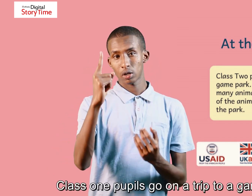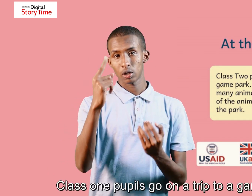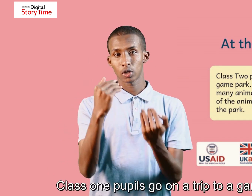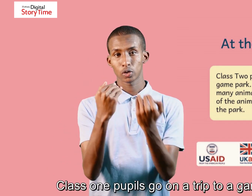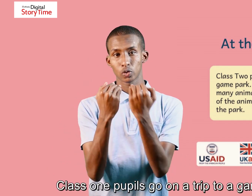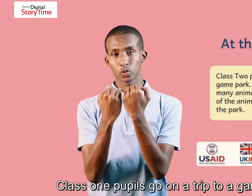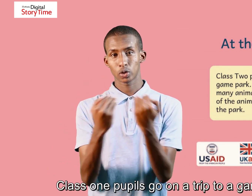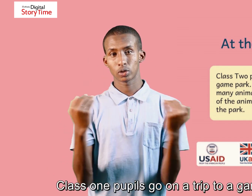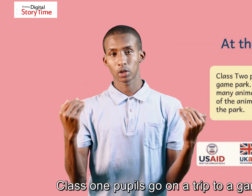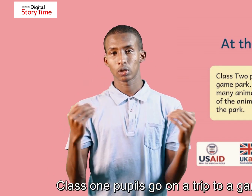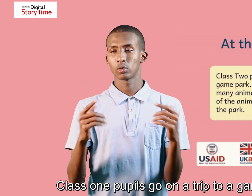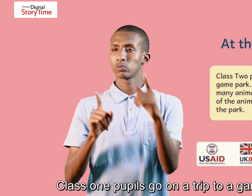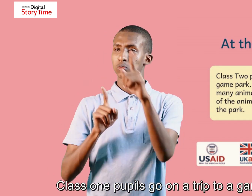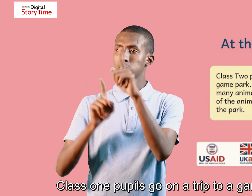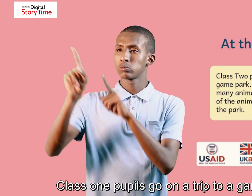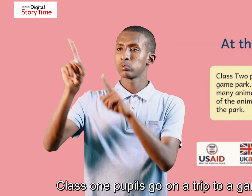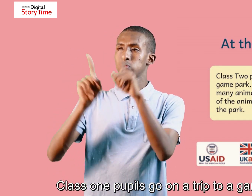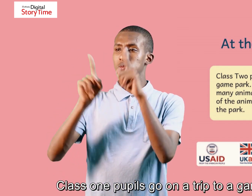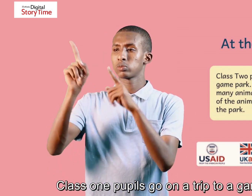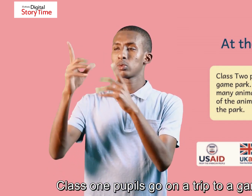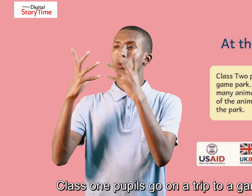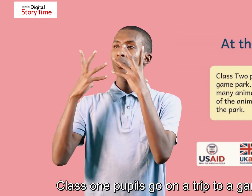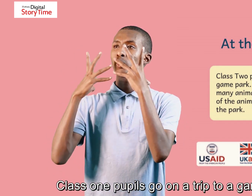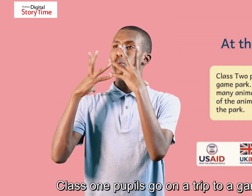Class 1 pupils go on a trip to a game park.